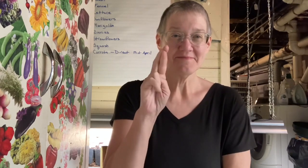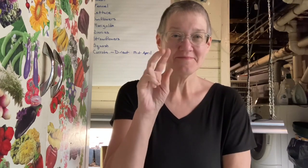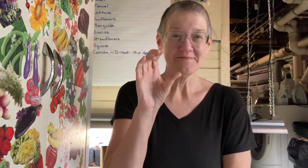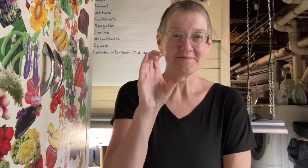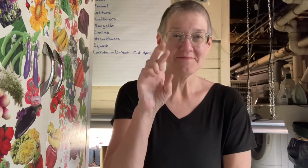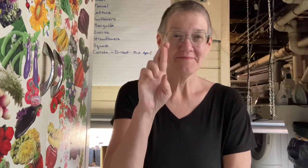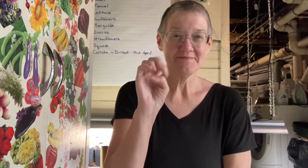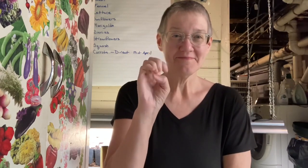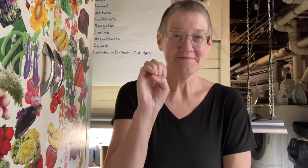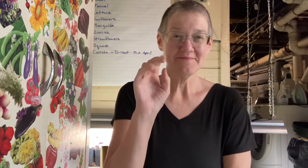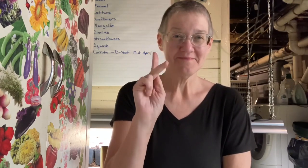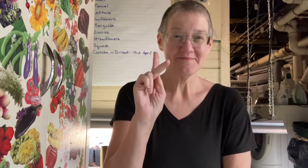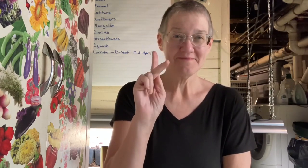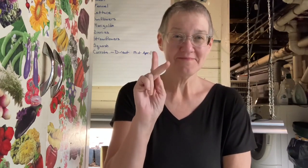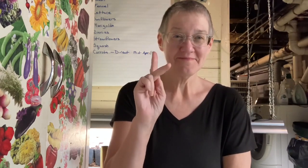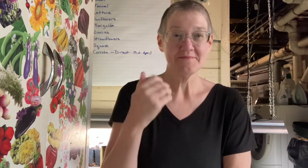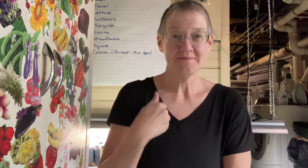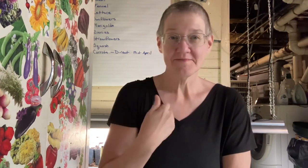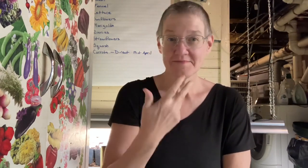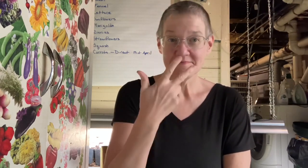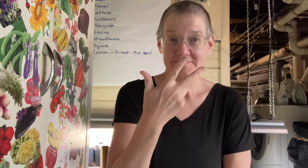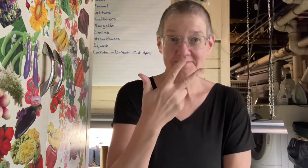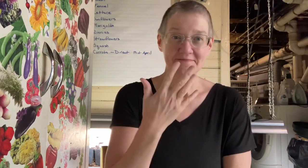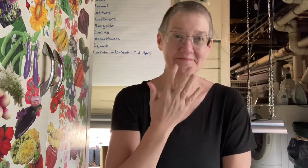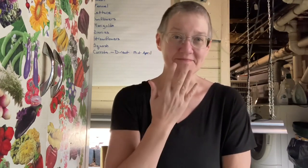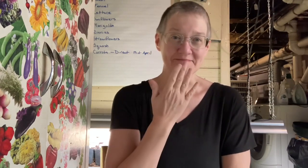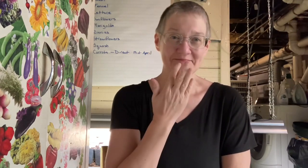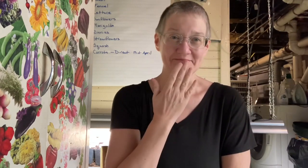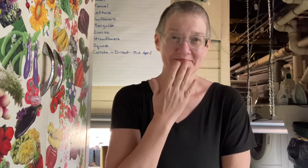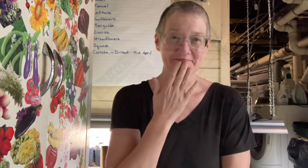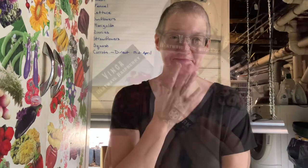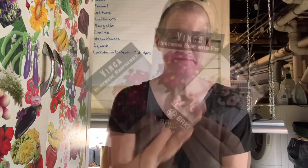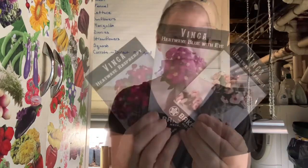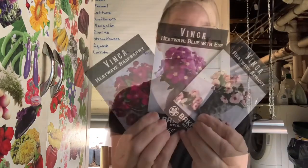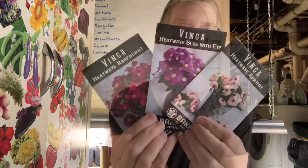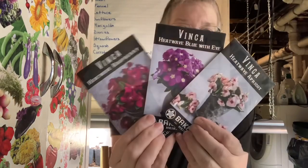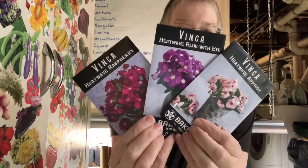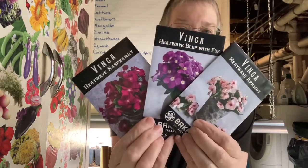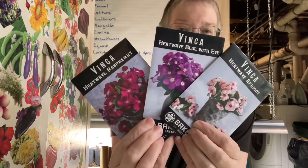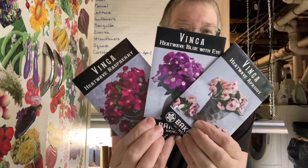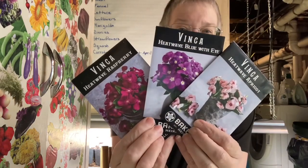Creek, and I have 3 colors.